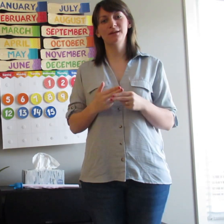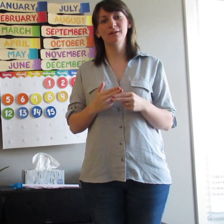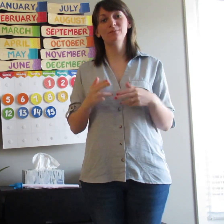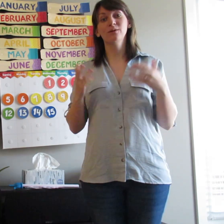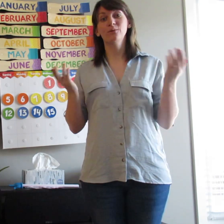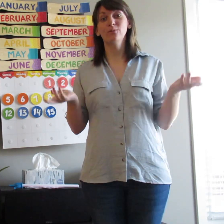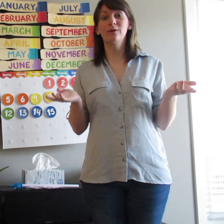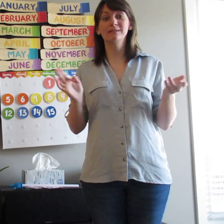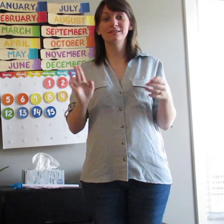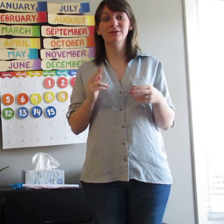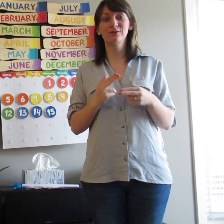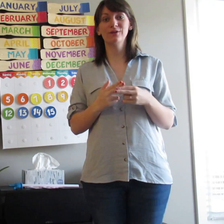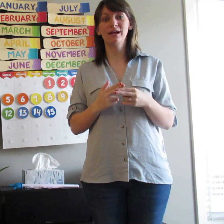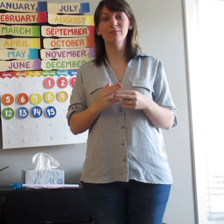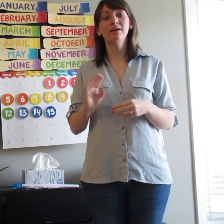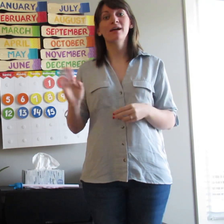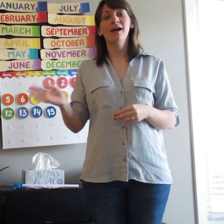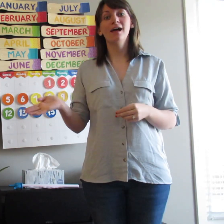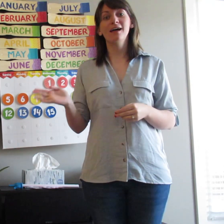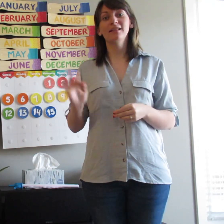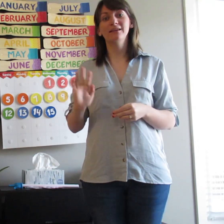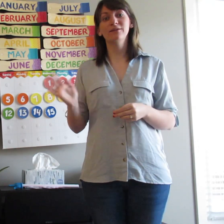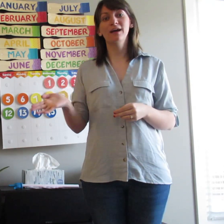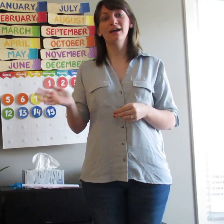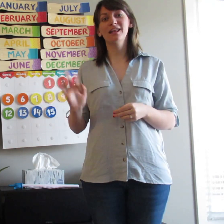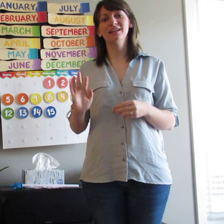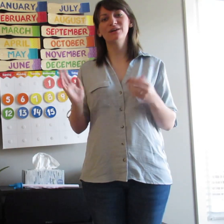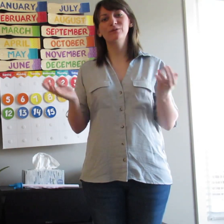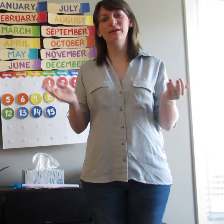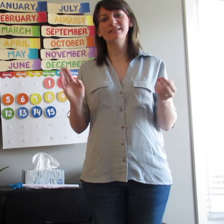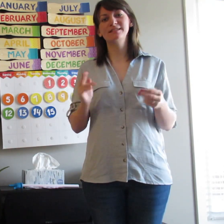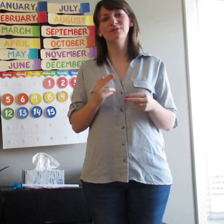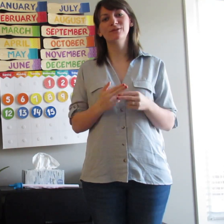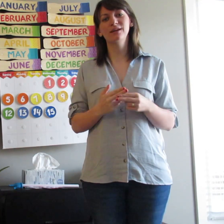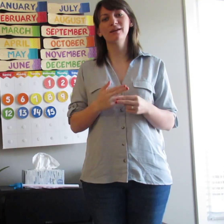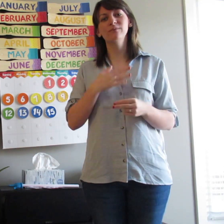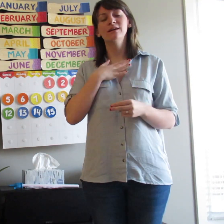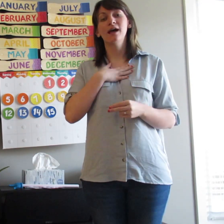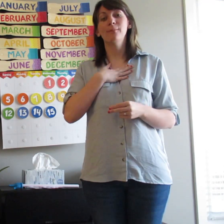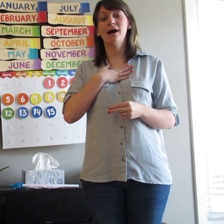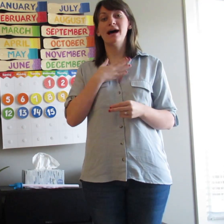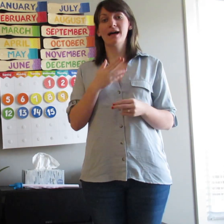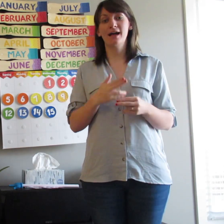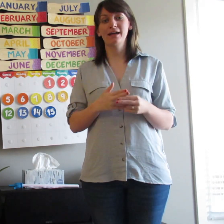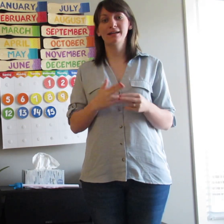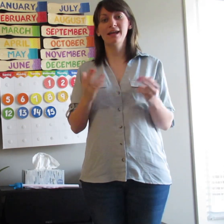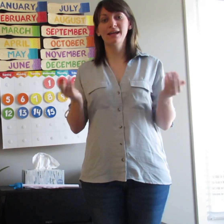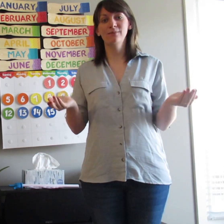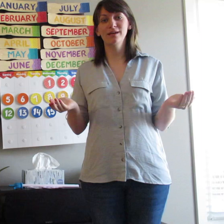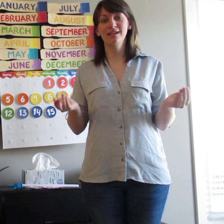name? What's your name? Hello, hello, what's your name? My name